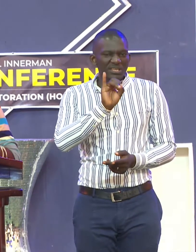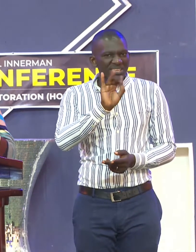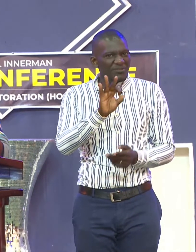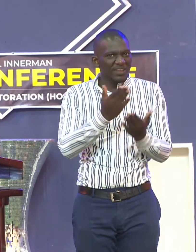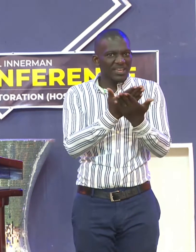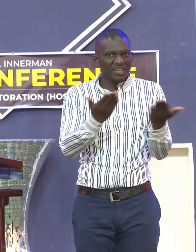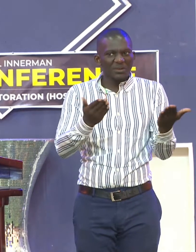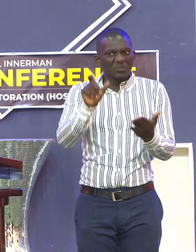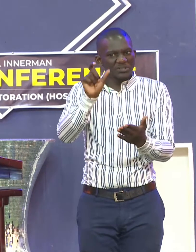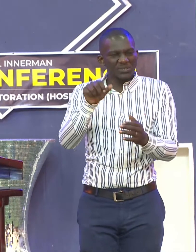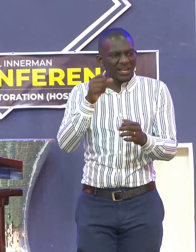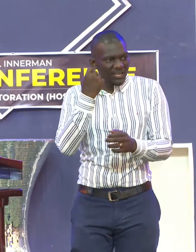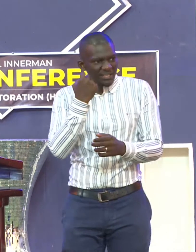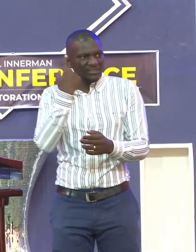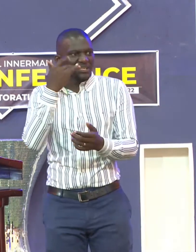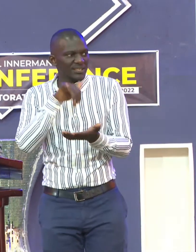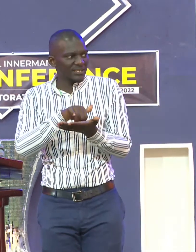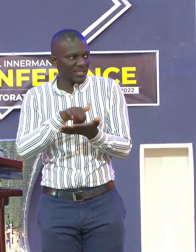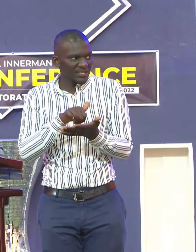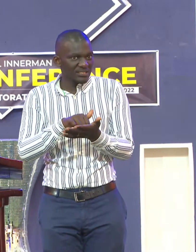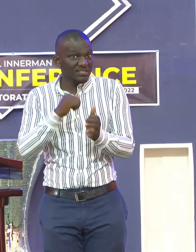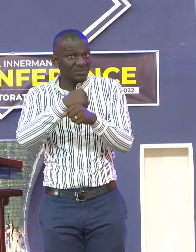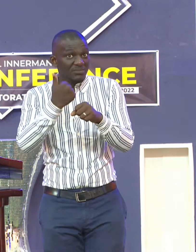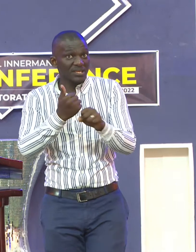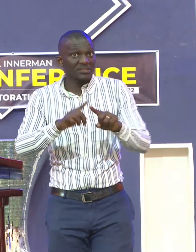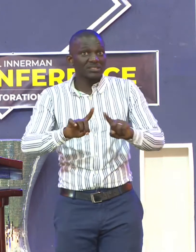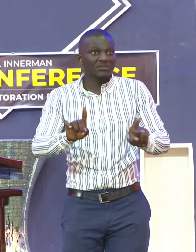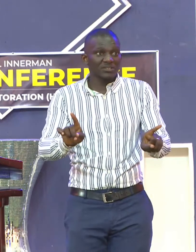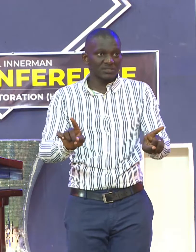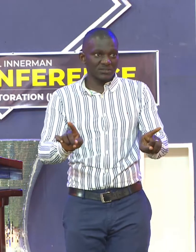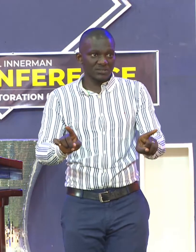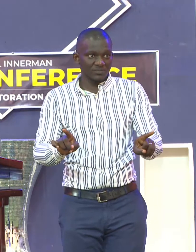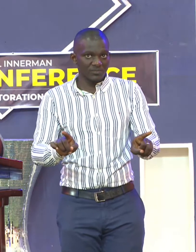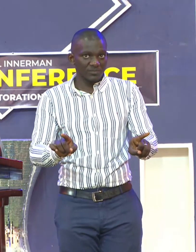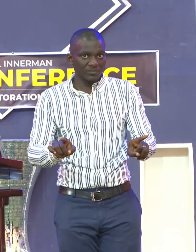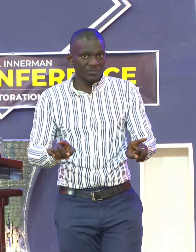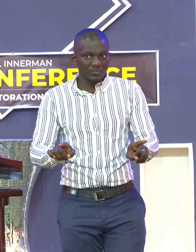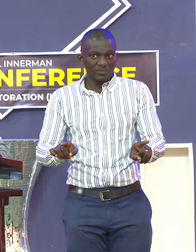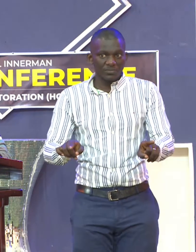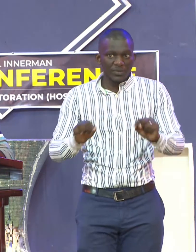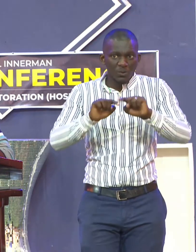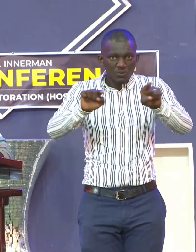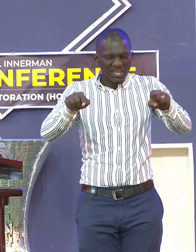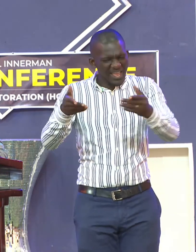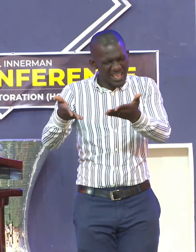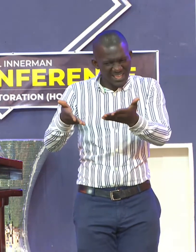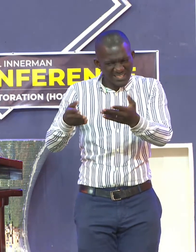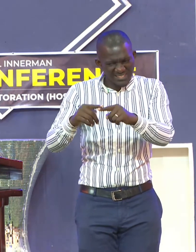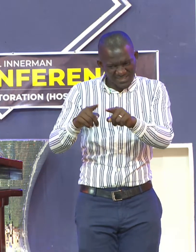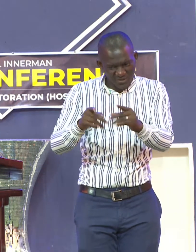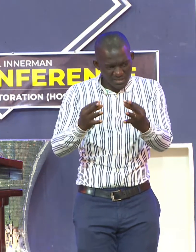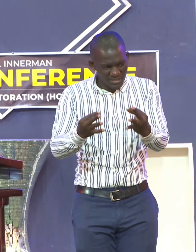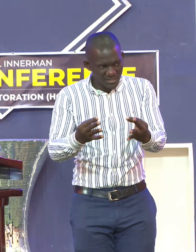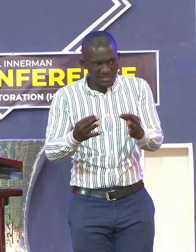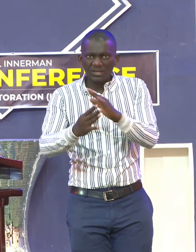okukitegeera. If anyone can understand this, kikola enjawulo. That makes a difference. Waliwo ebintu Katonda byakola. There are things that the